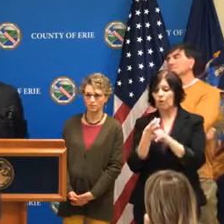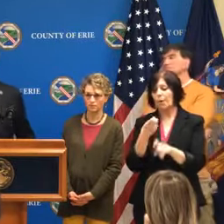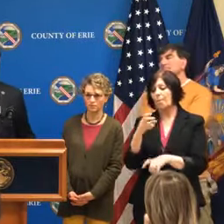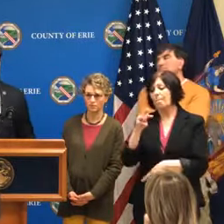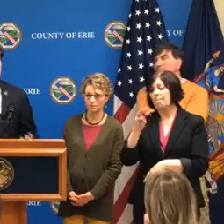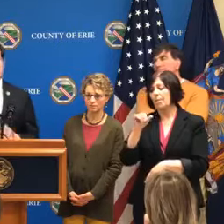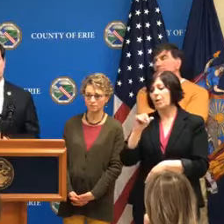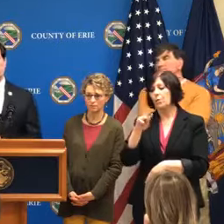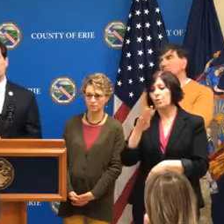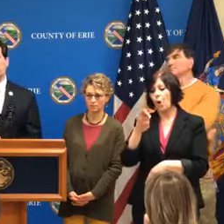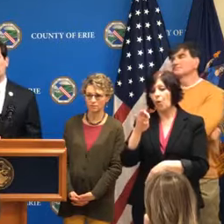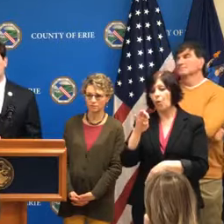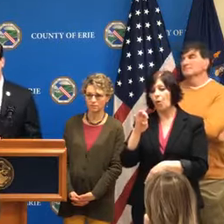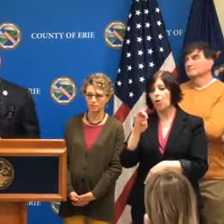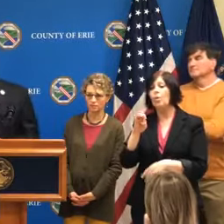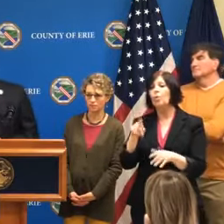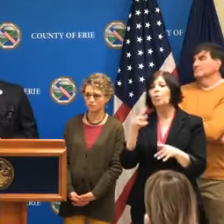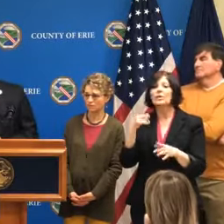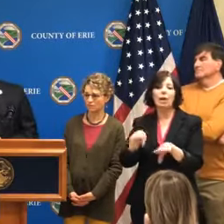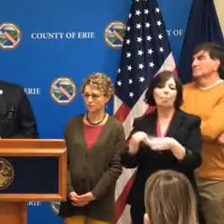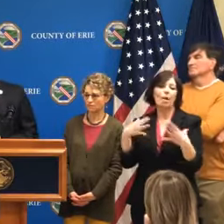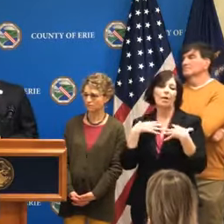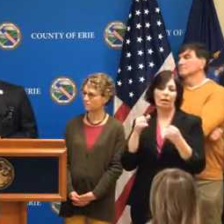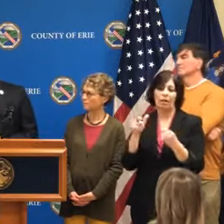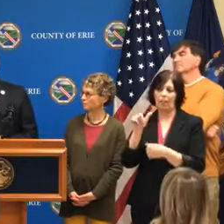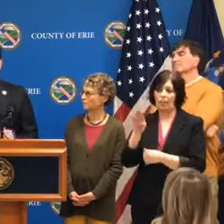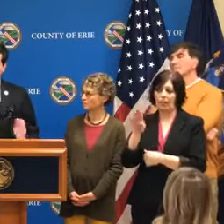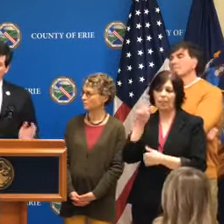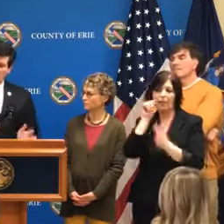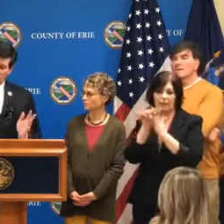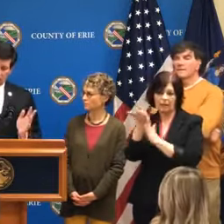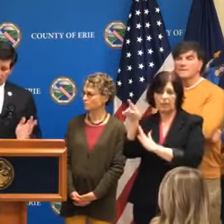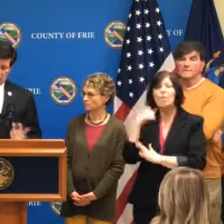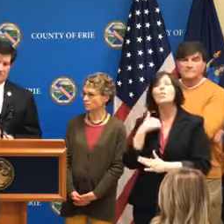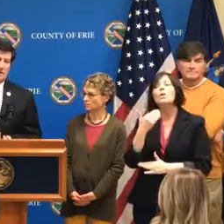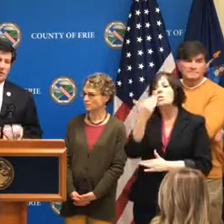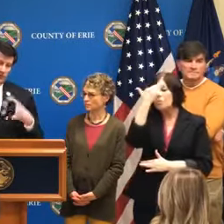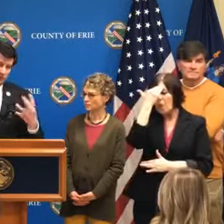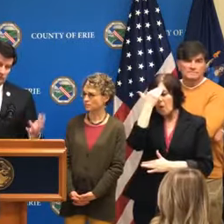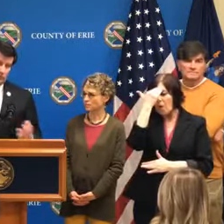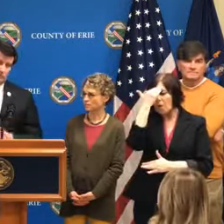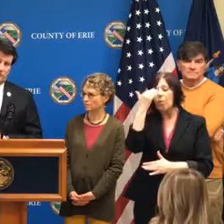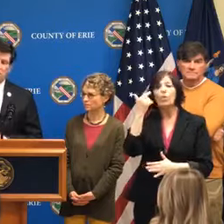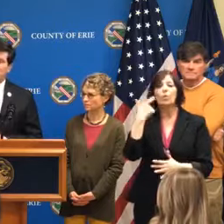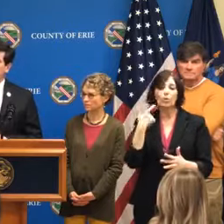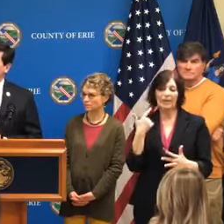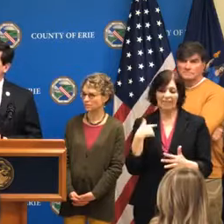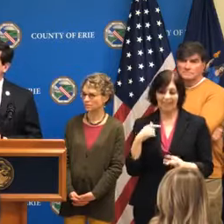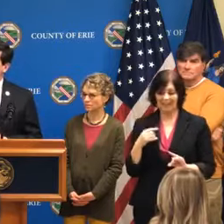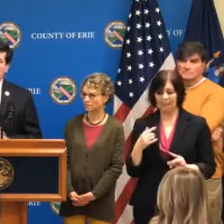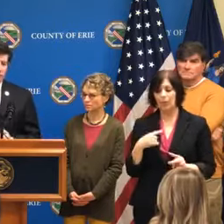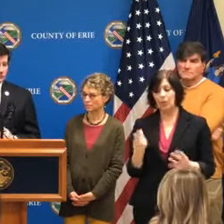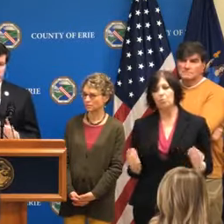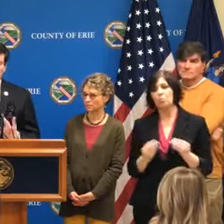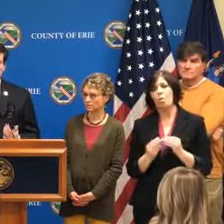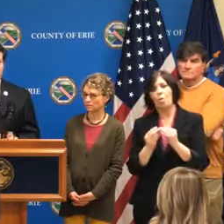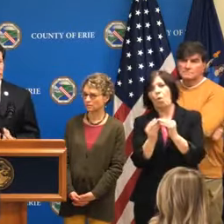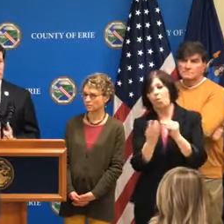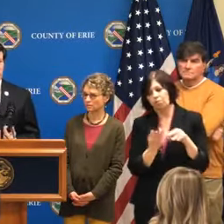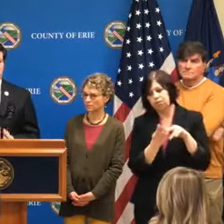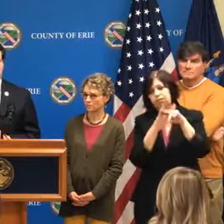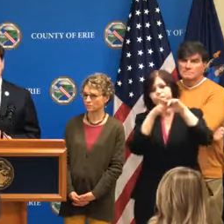were identified at our public health lab. So we know that we had a certain amount, and we're going to be doing more through the day. We will